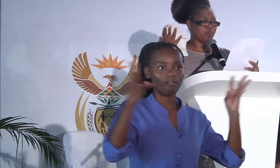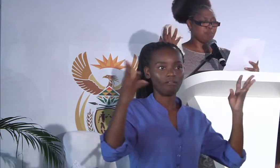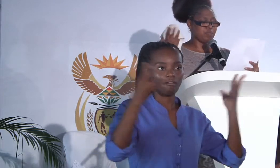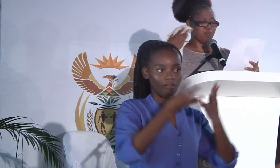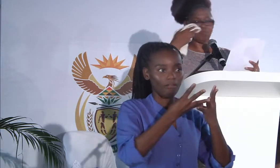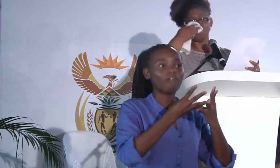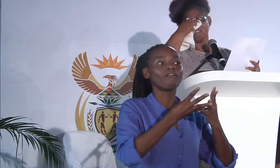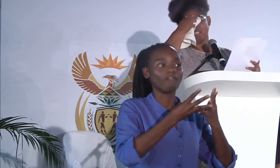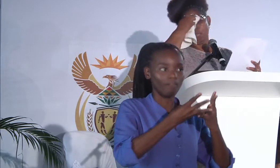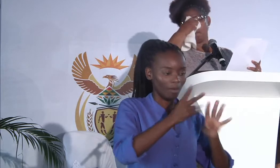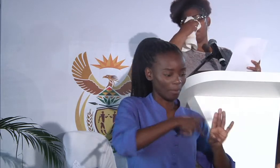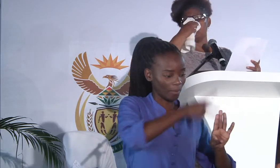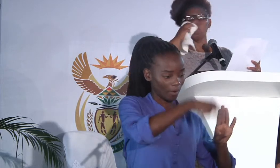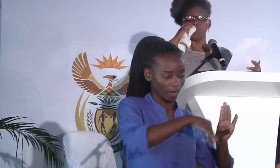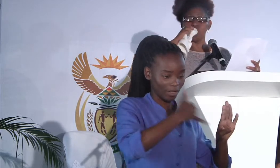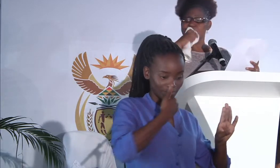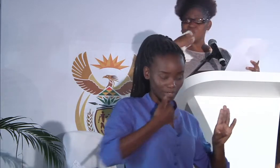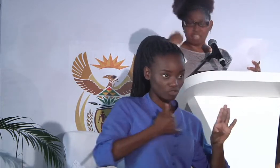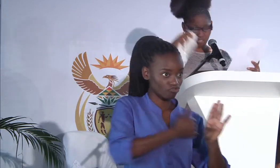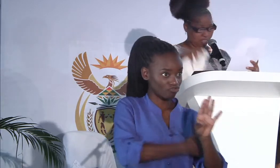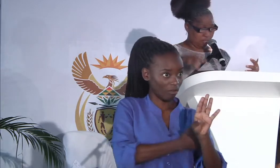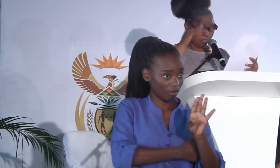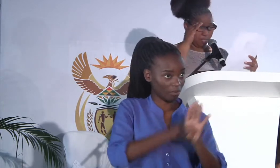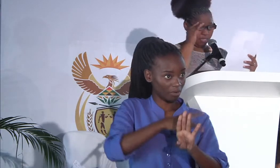me, people,